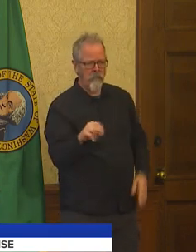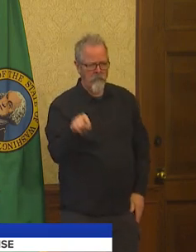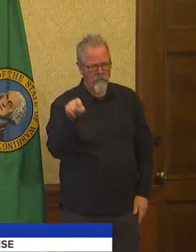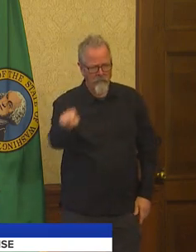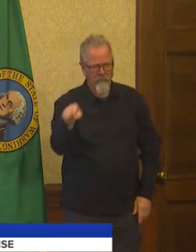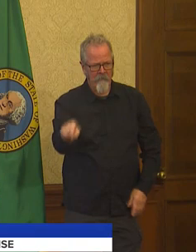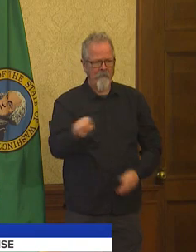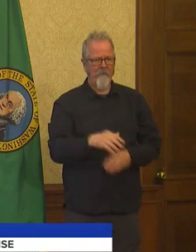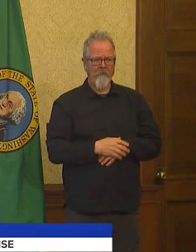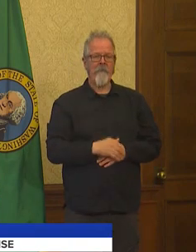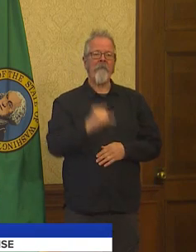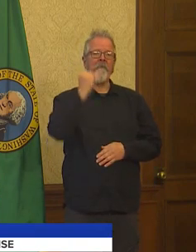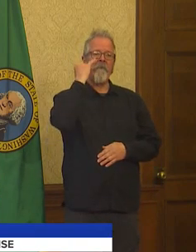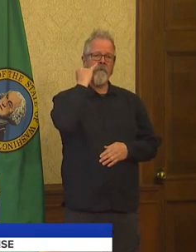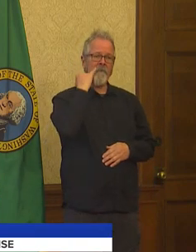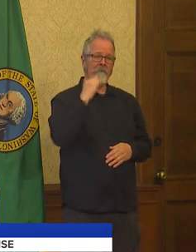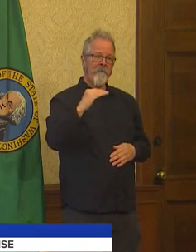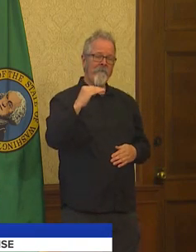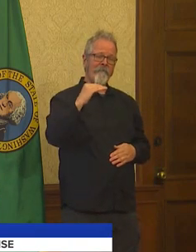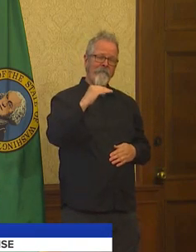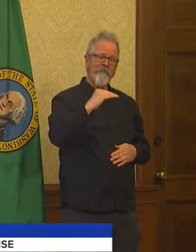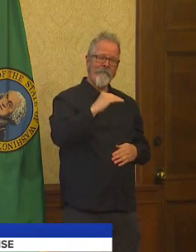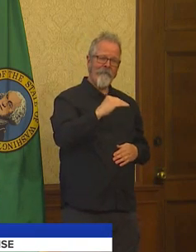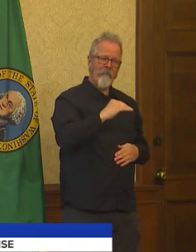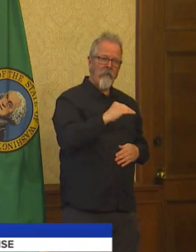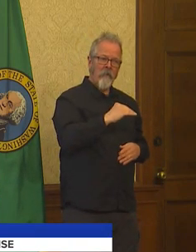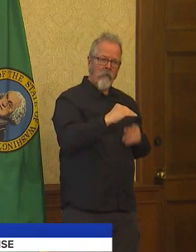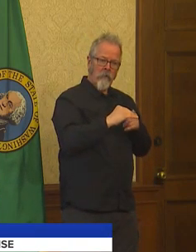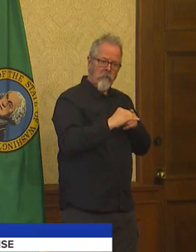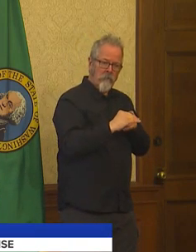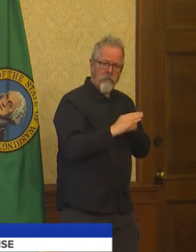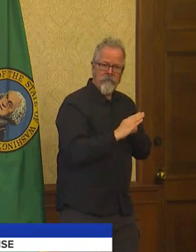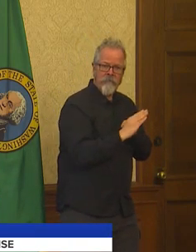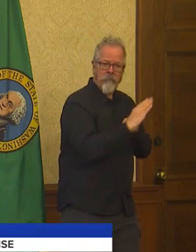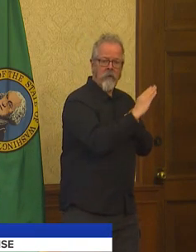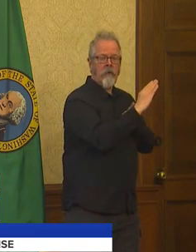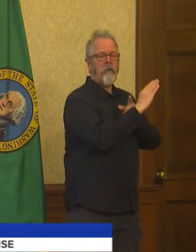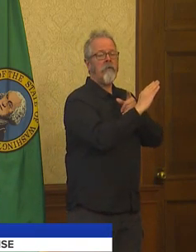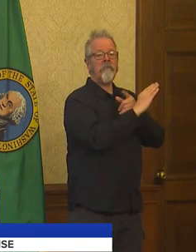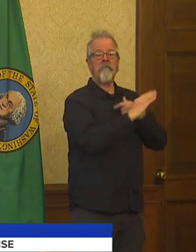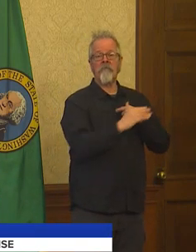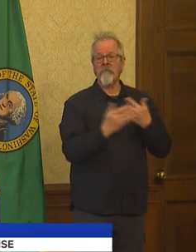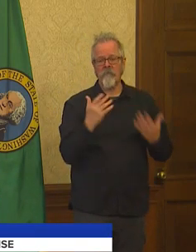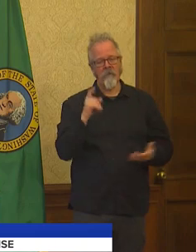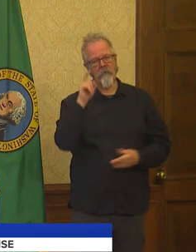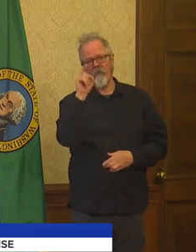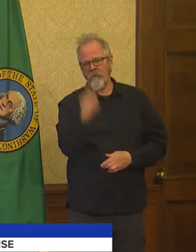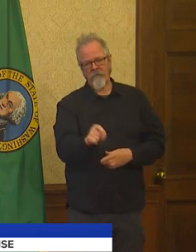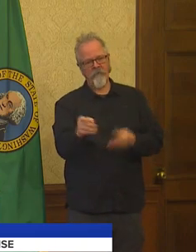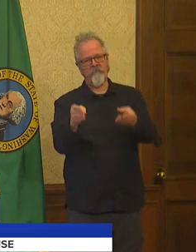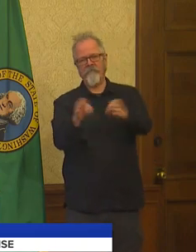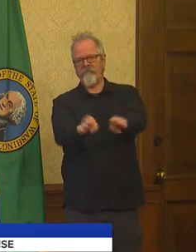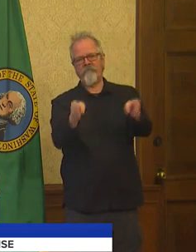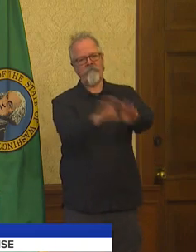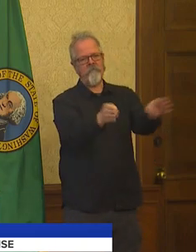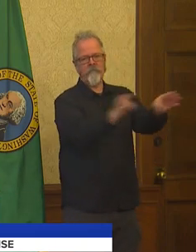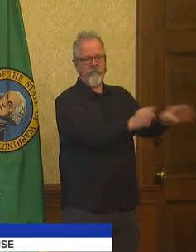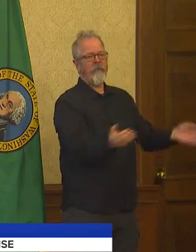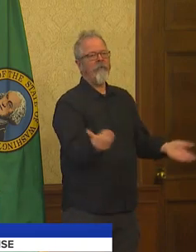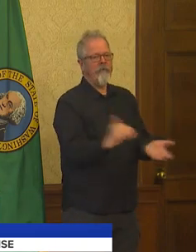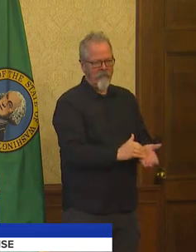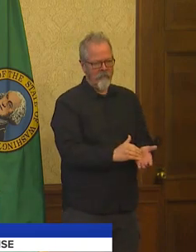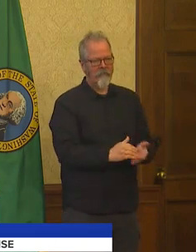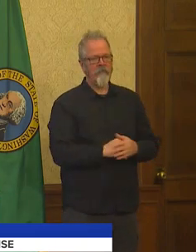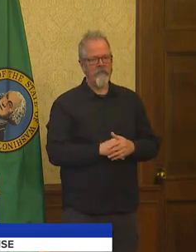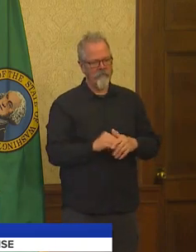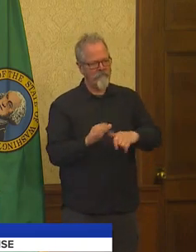these measures again, which is the reason we have to remain disciplined in how we do enjoy the great outdoors. When I